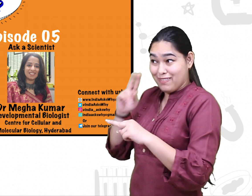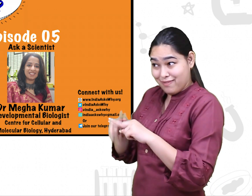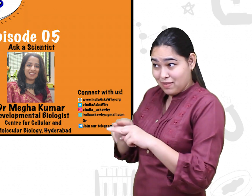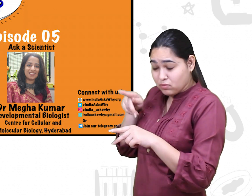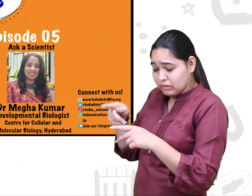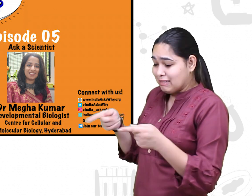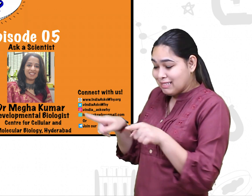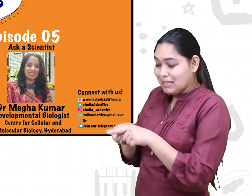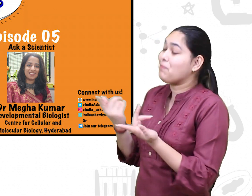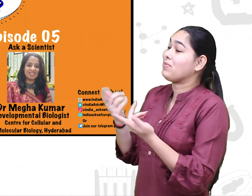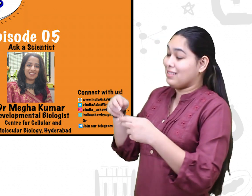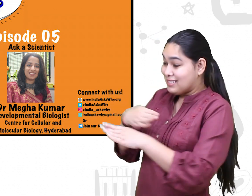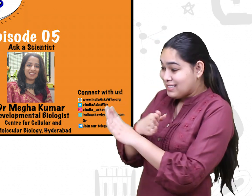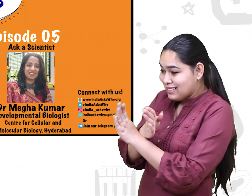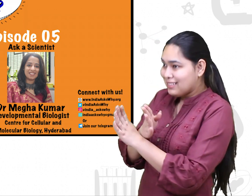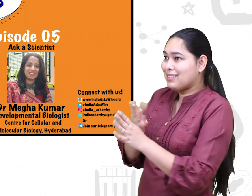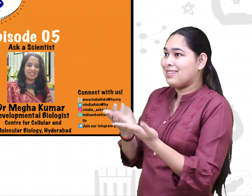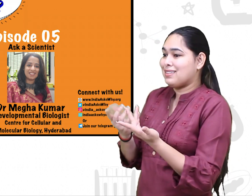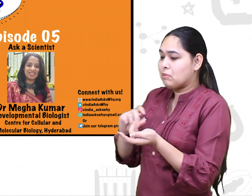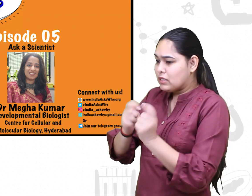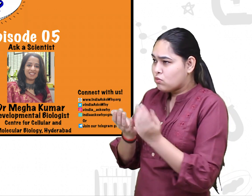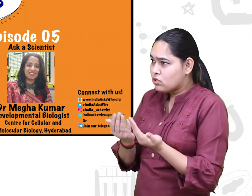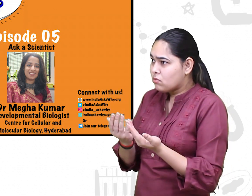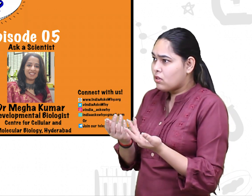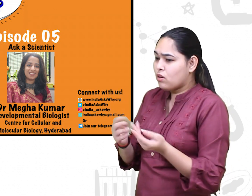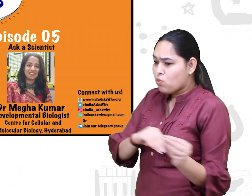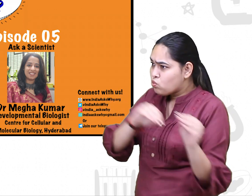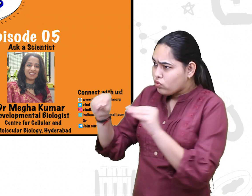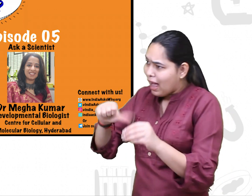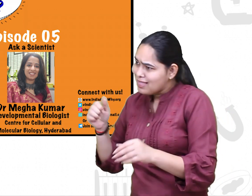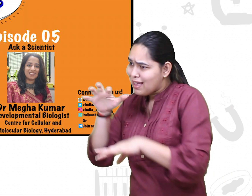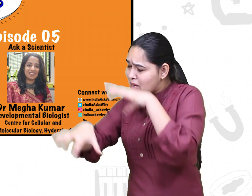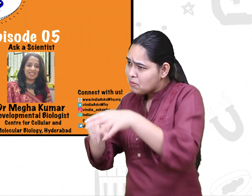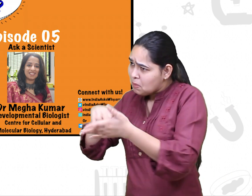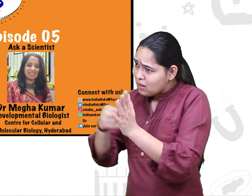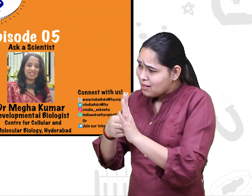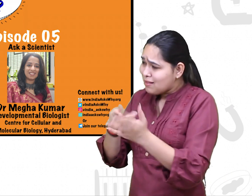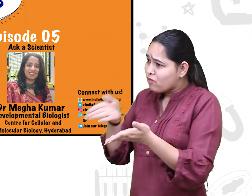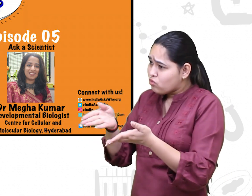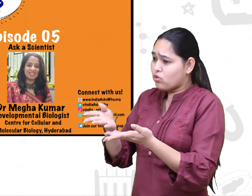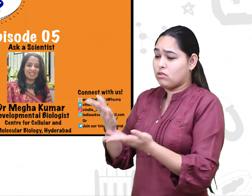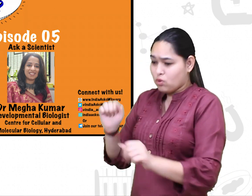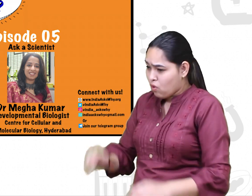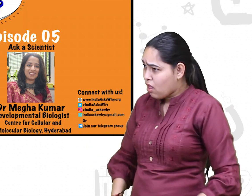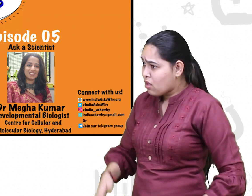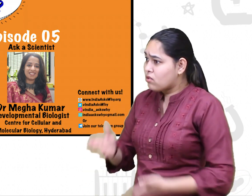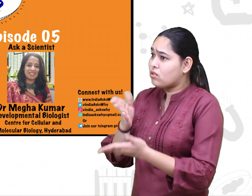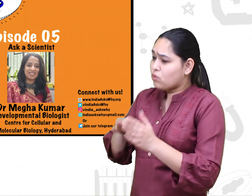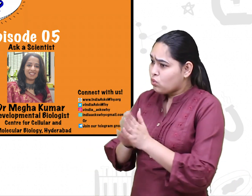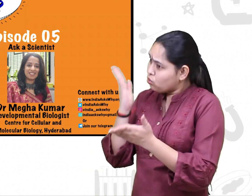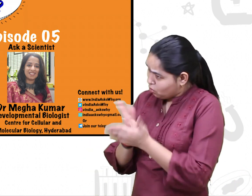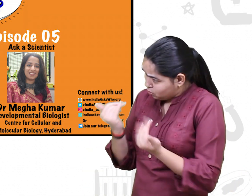Jigyasa. Does this mean that we can put the same regulator gene in any animal and make them lose their